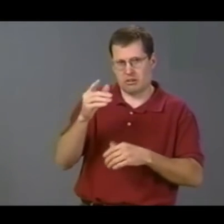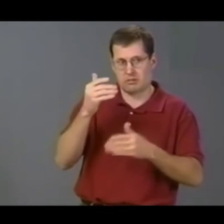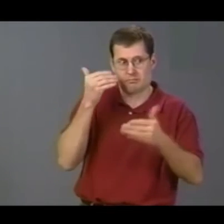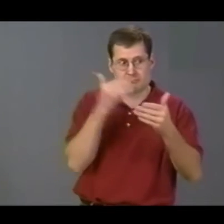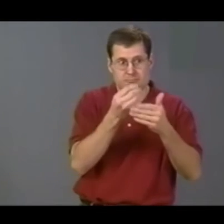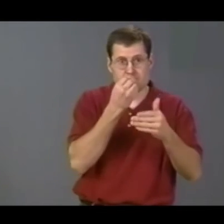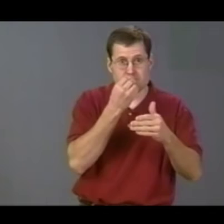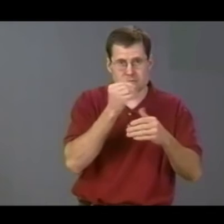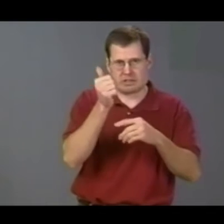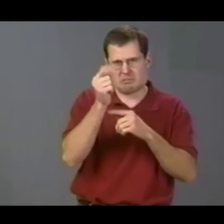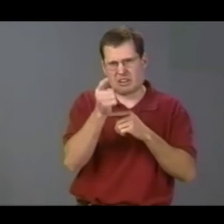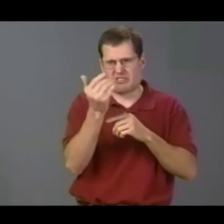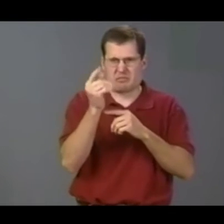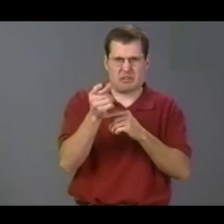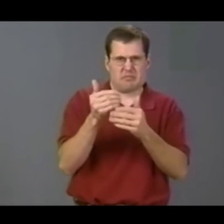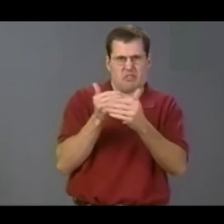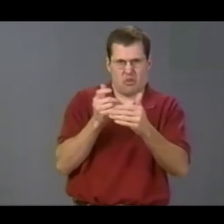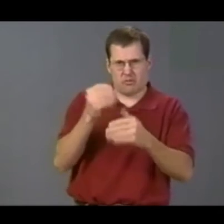you can